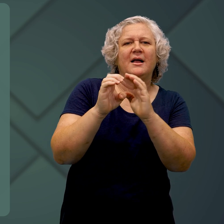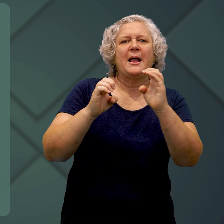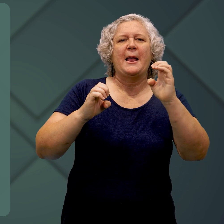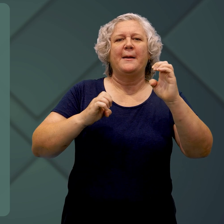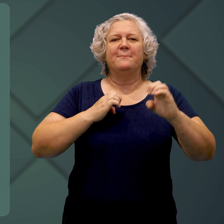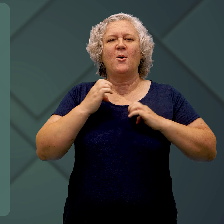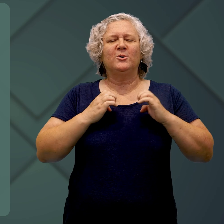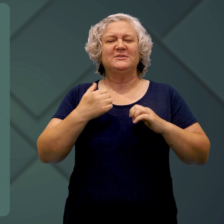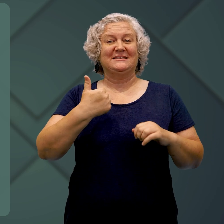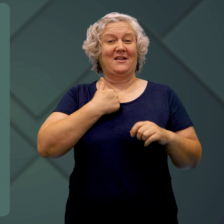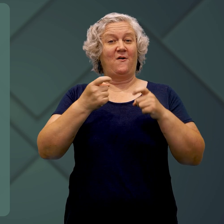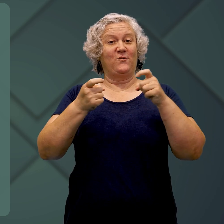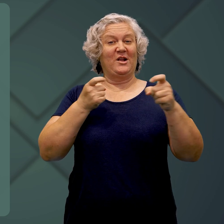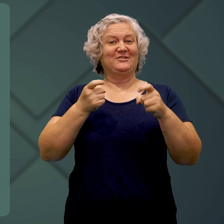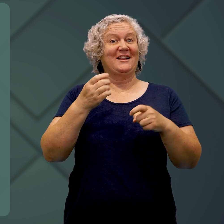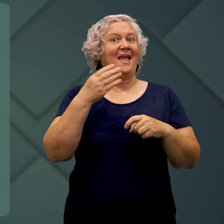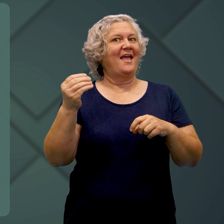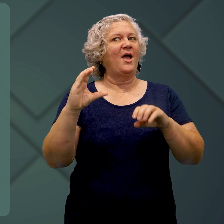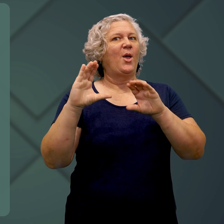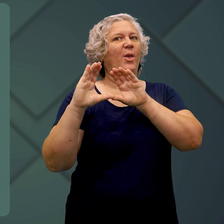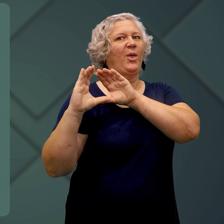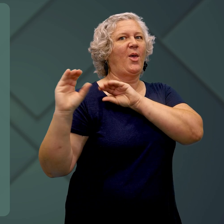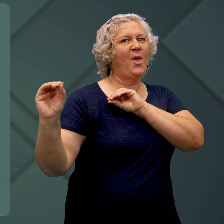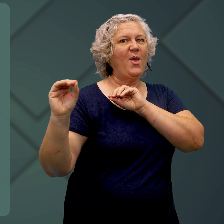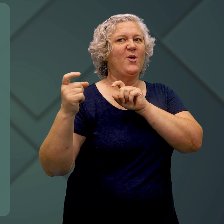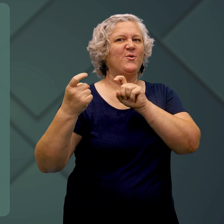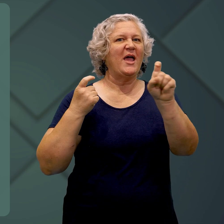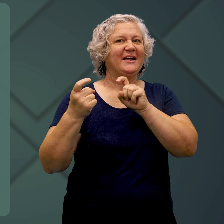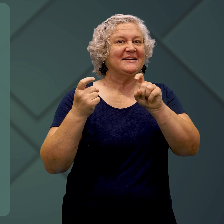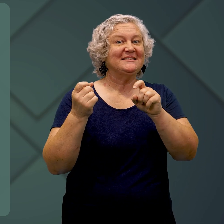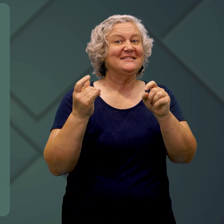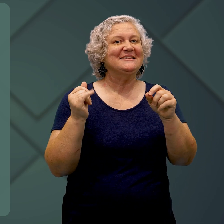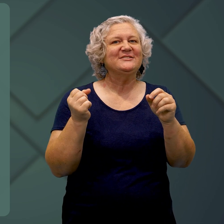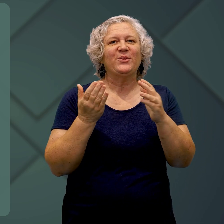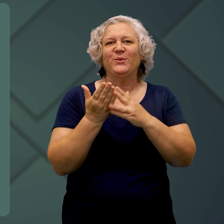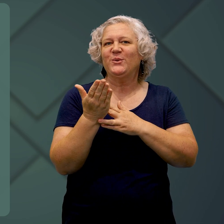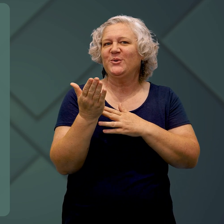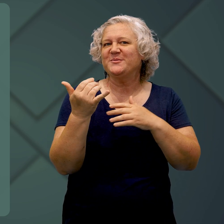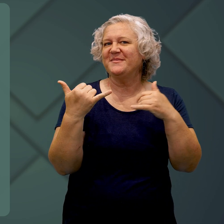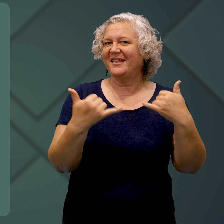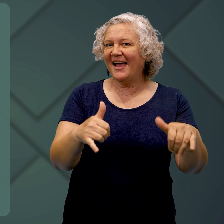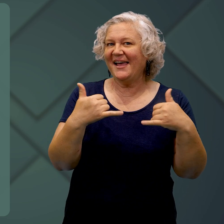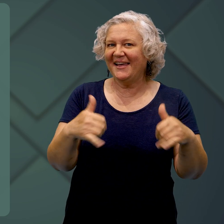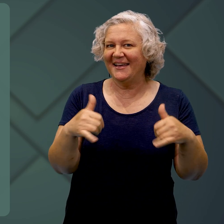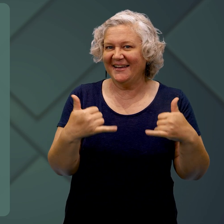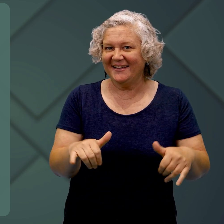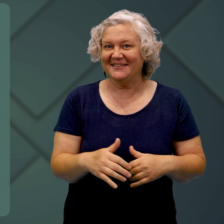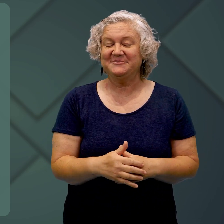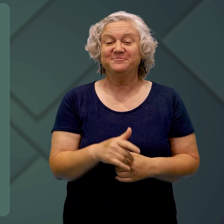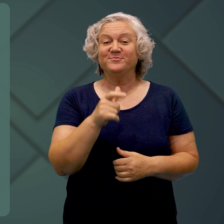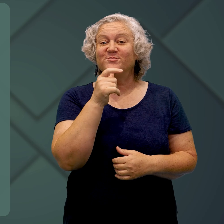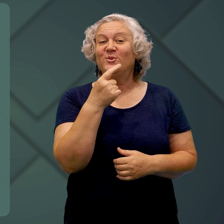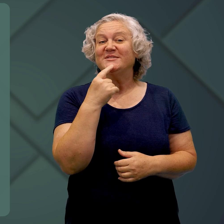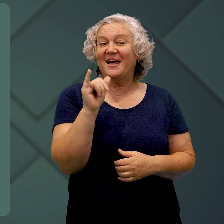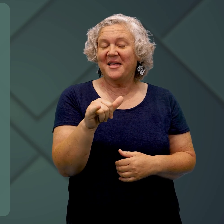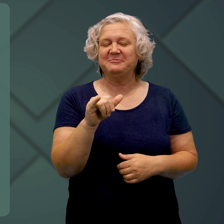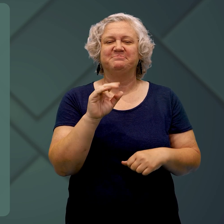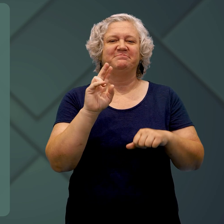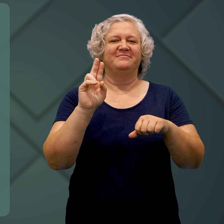support that emotional self regulation and co regulation is through play. This comes